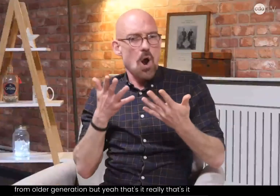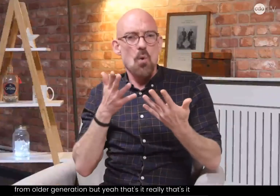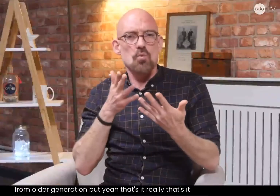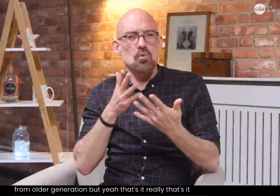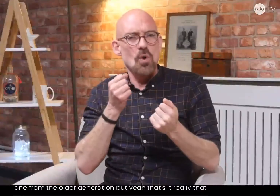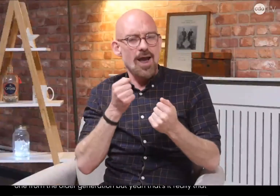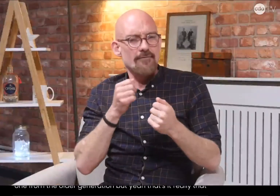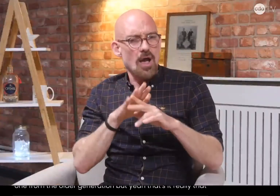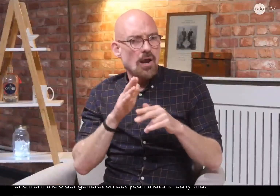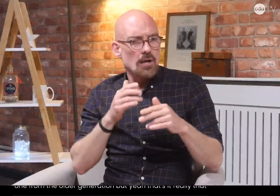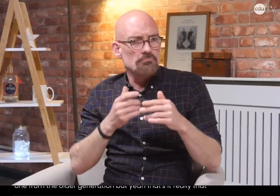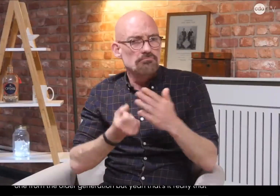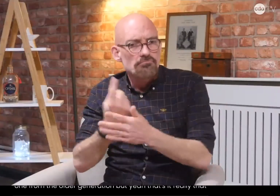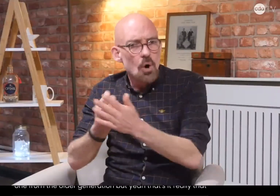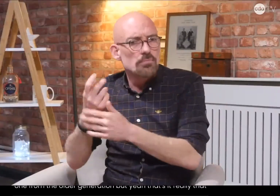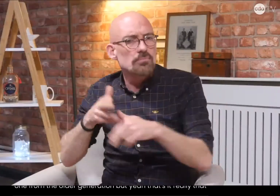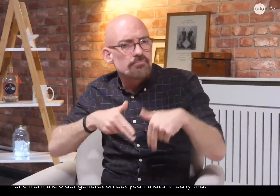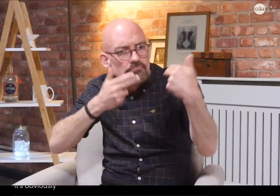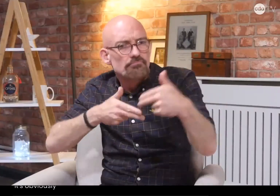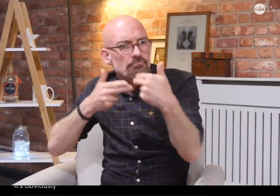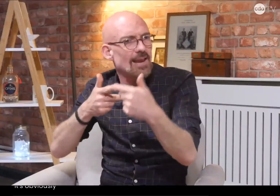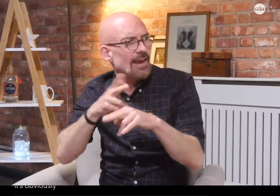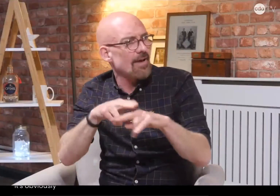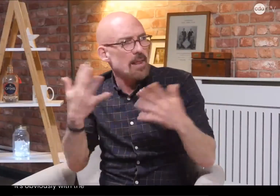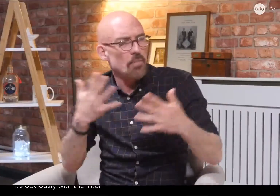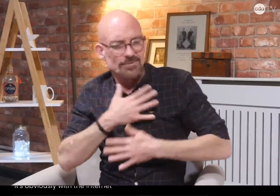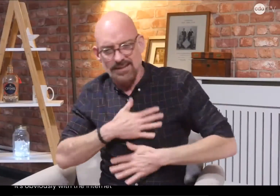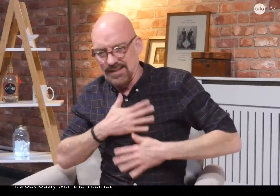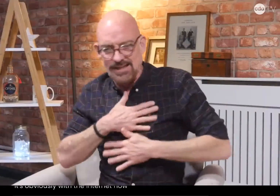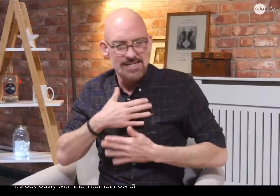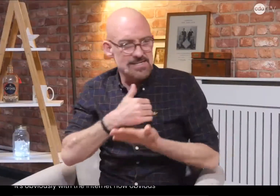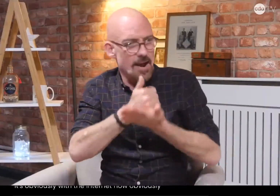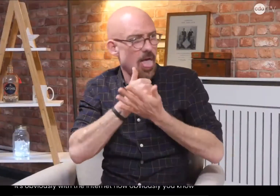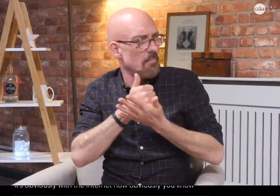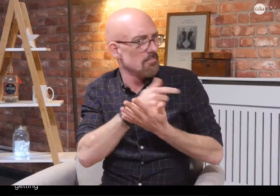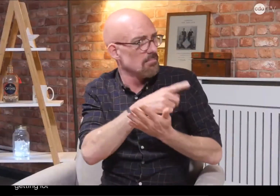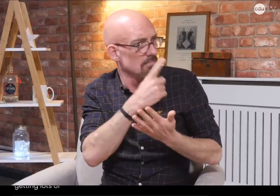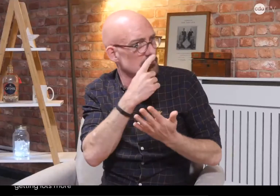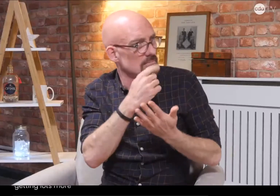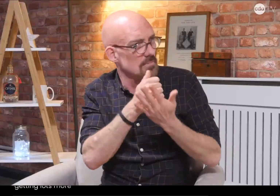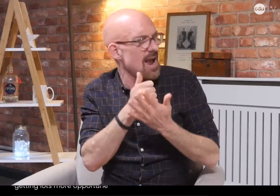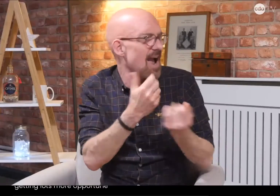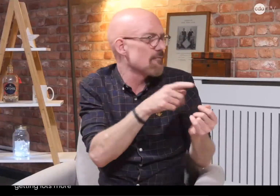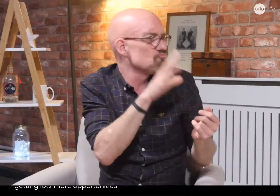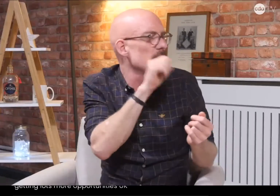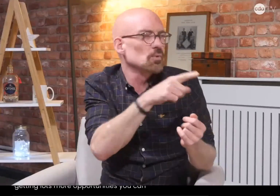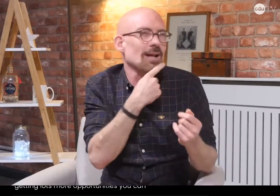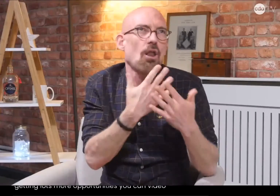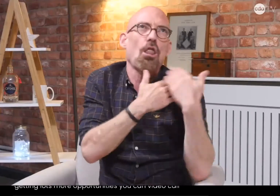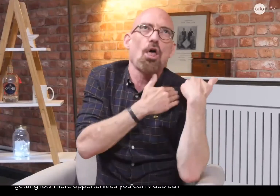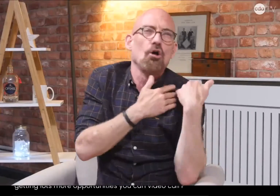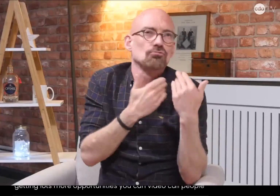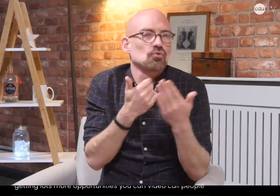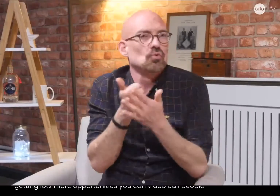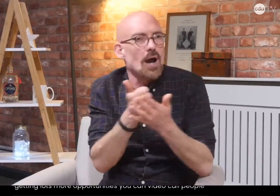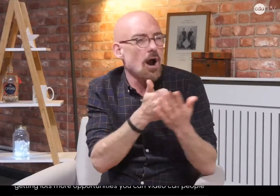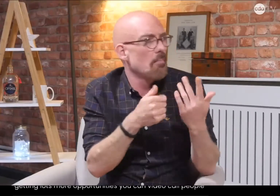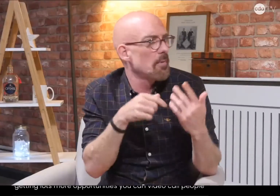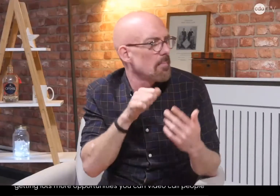So obviously with the internet now, obviously, you know, you're getting lots more opportunities. You can video call people, support each other. And obviously,